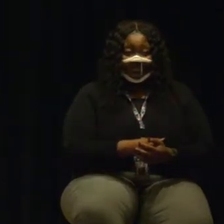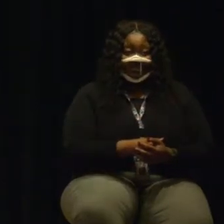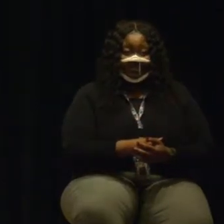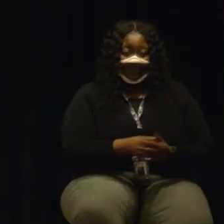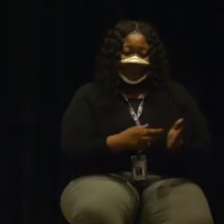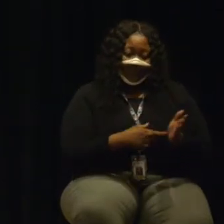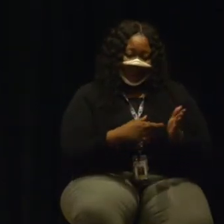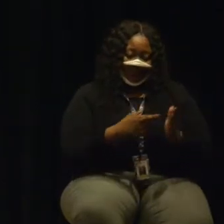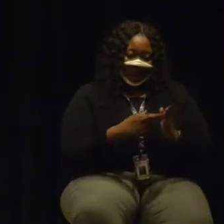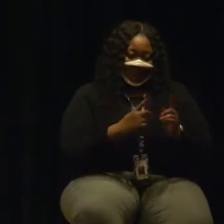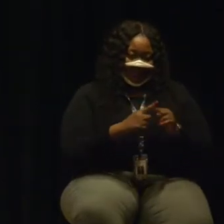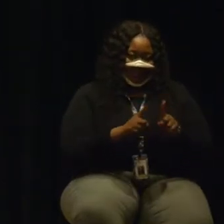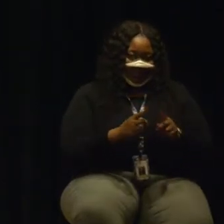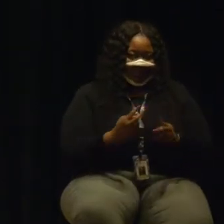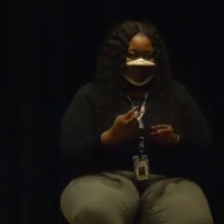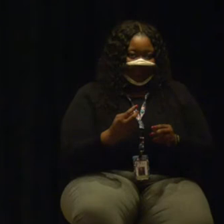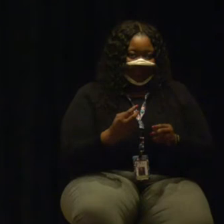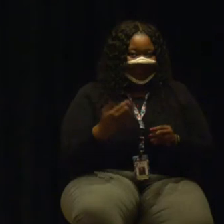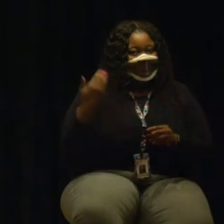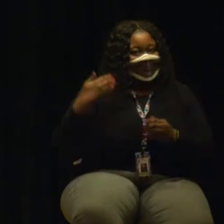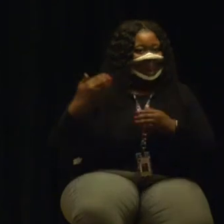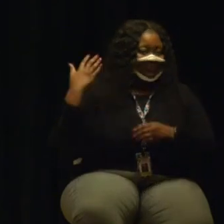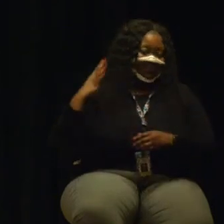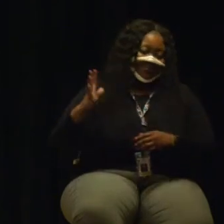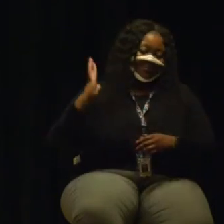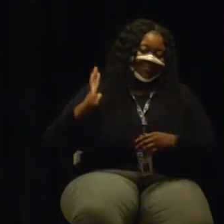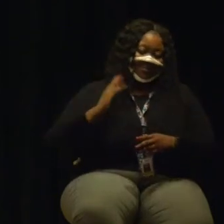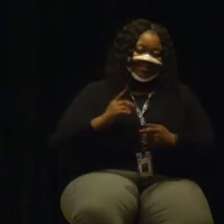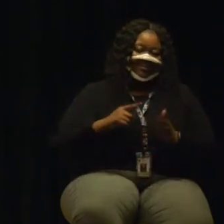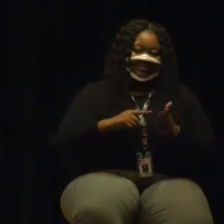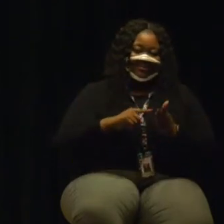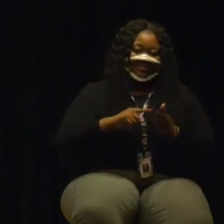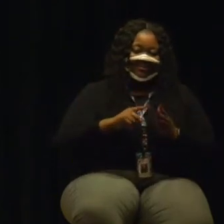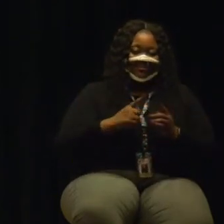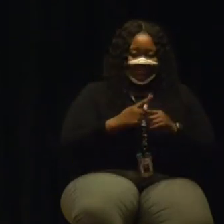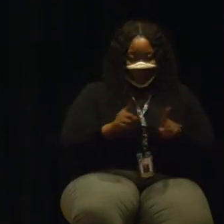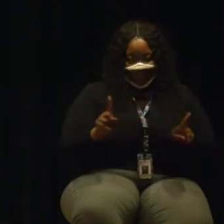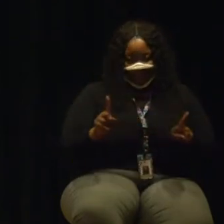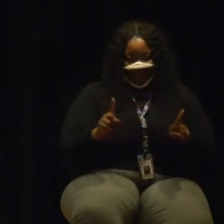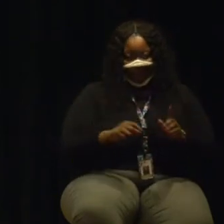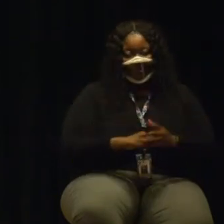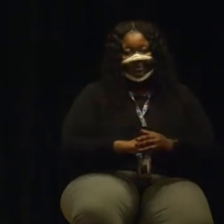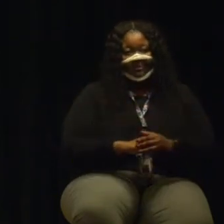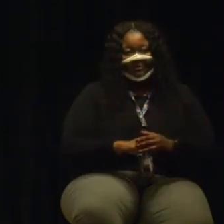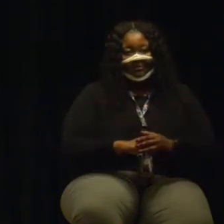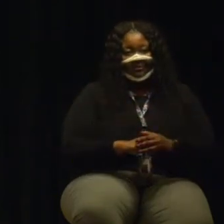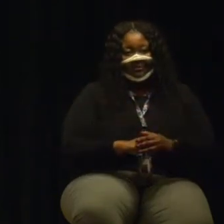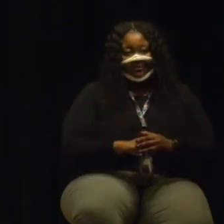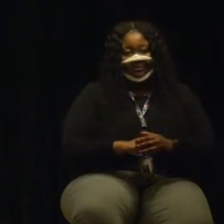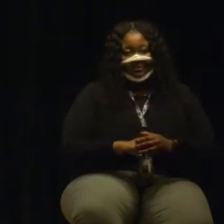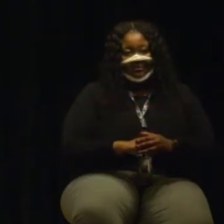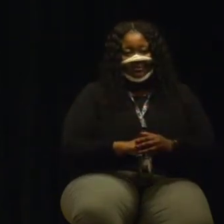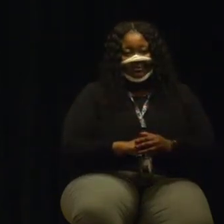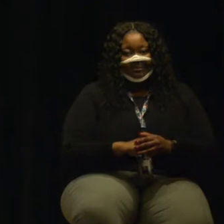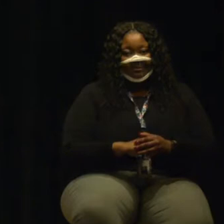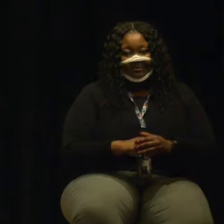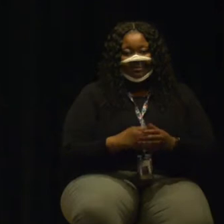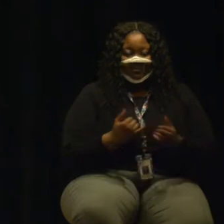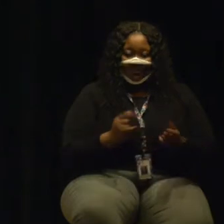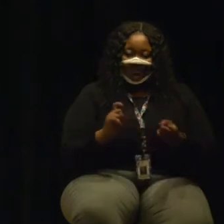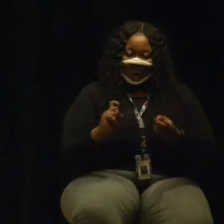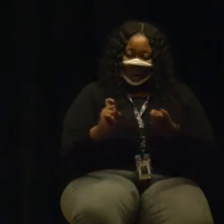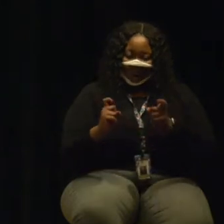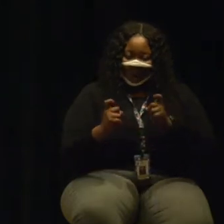also different back then. So they would grab each other and throw each other around. So it was a different, even the sport has evolved in a different way. You